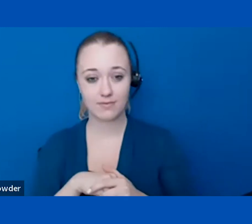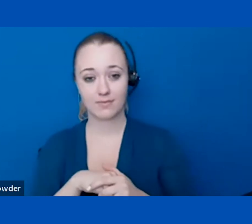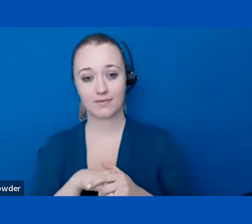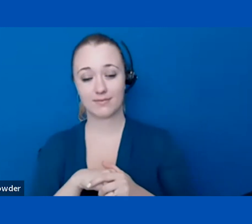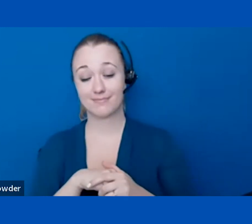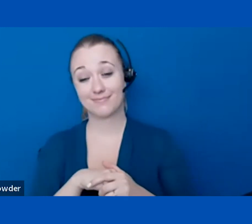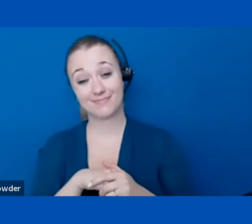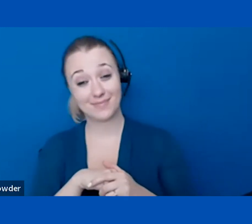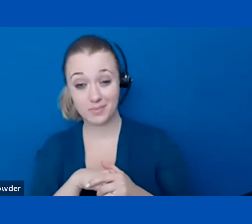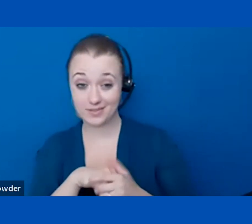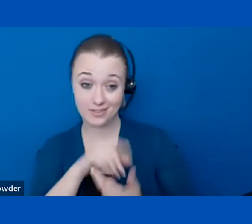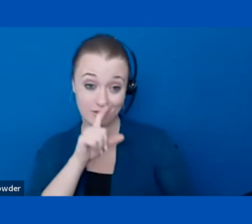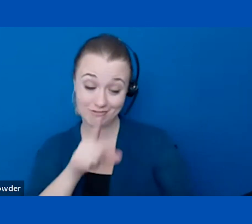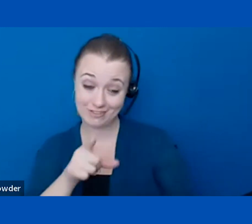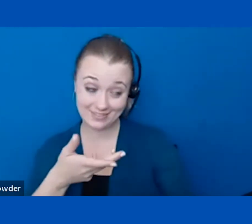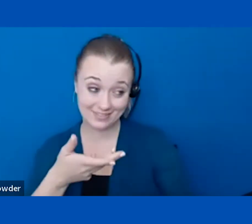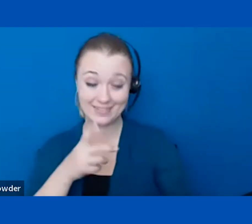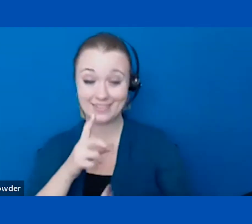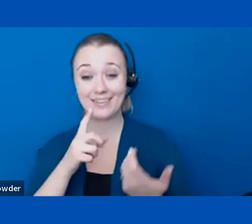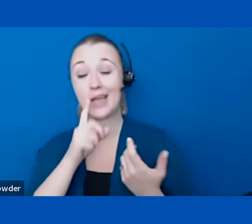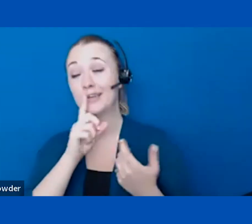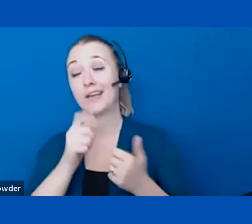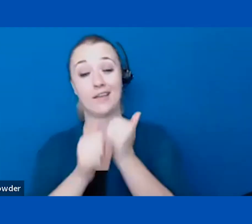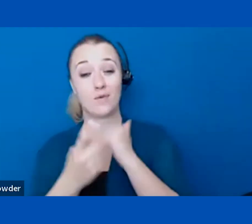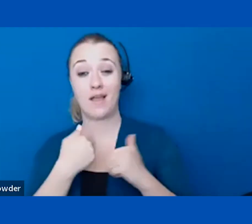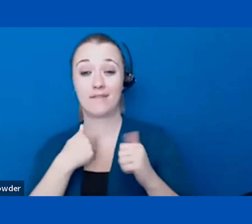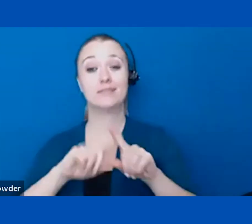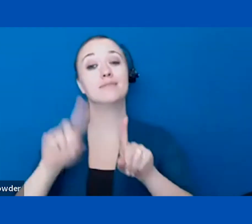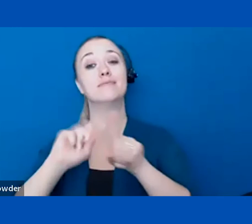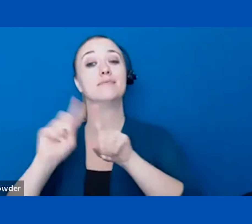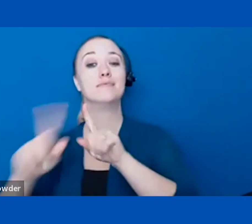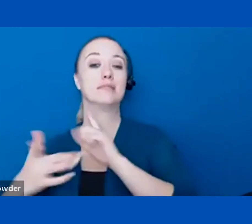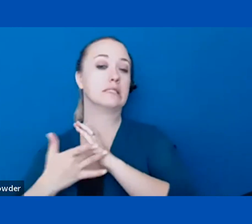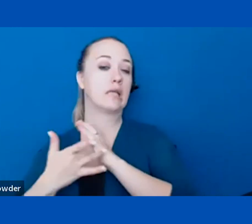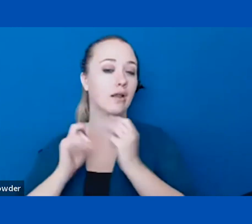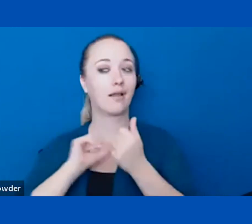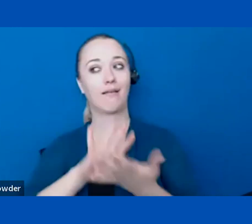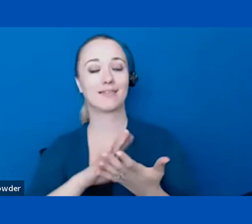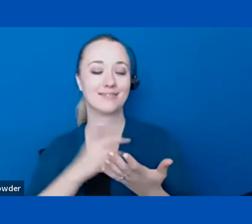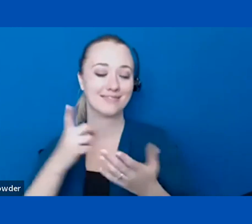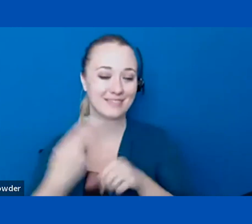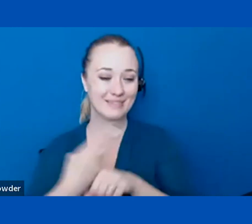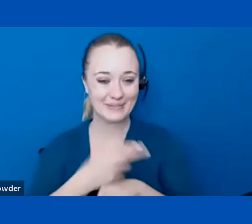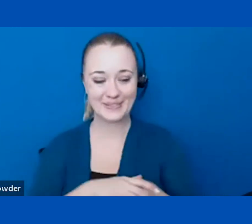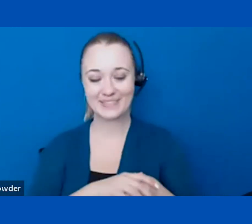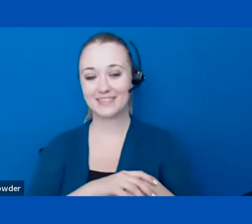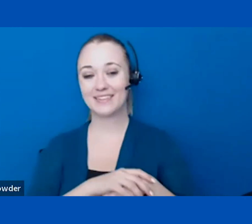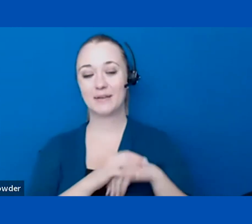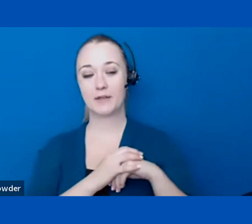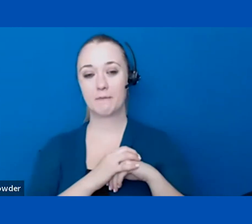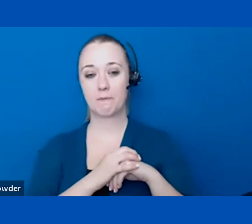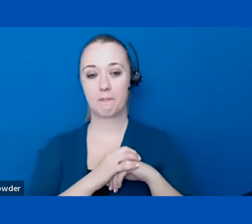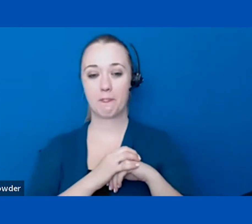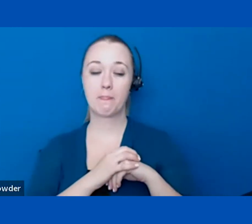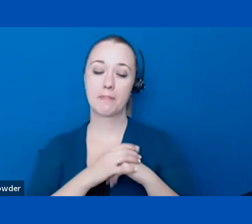be like, I mean, everybody I'm sure has different techniques and stuff like that they use, and different things, but